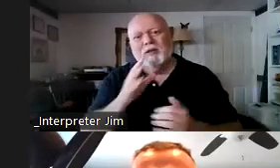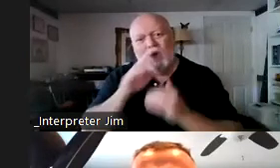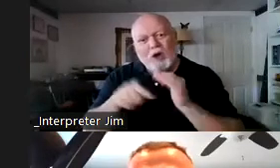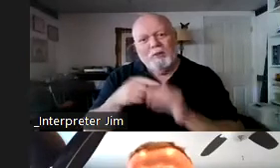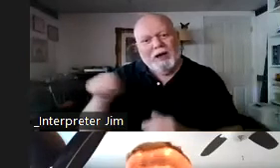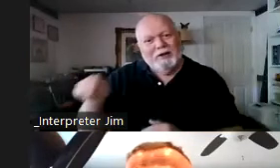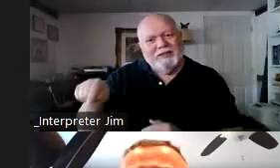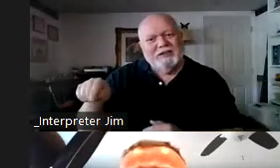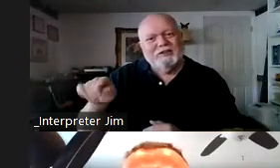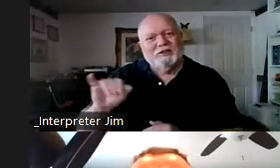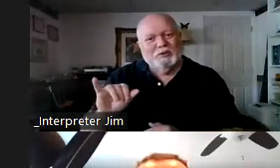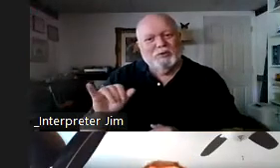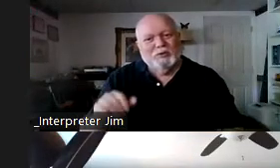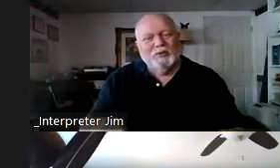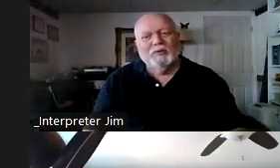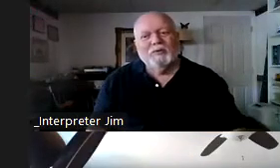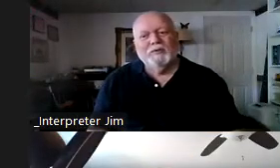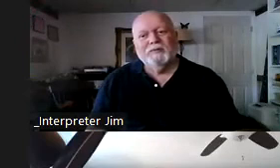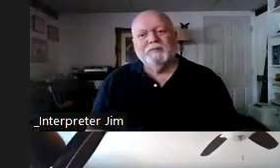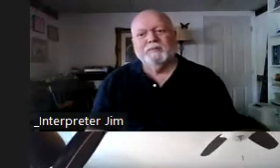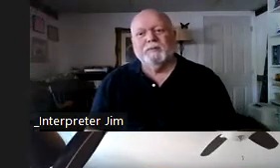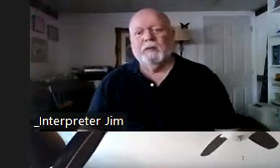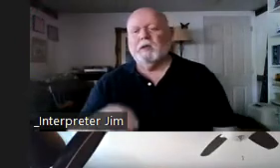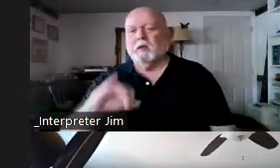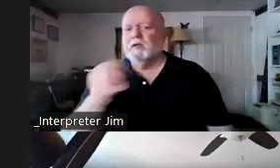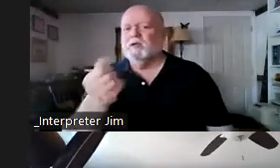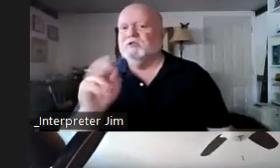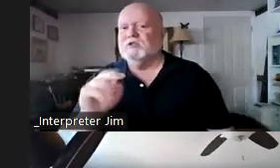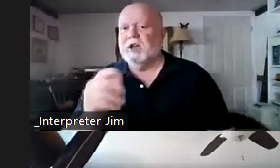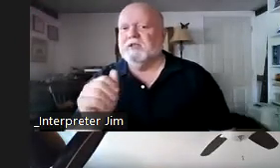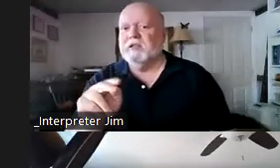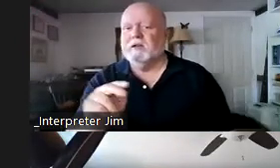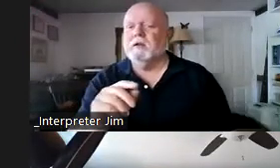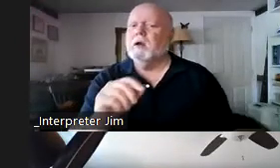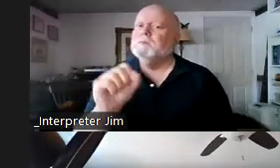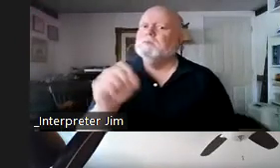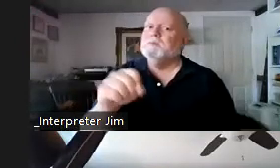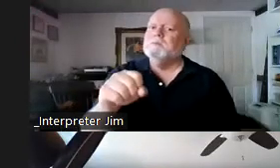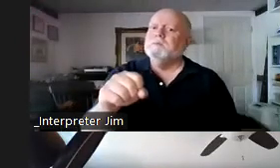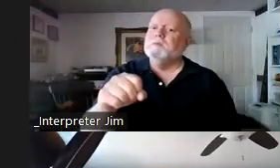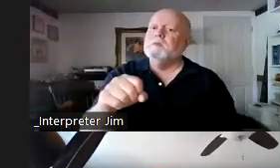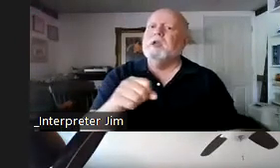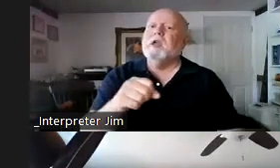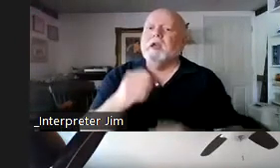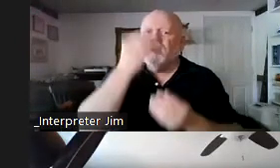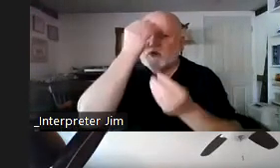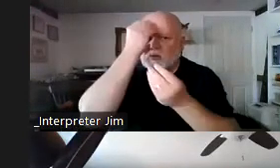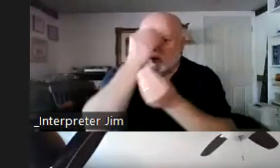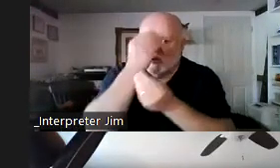at the same time a little bit. Absolutely, and make individuals aware that they can go